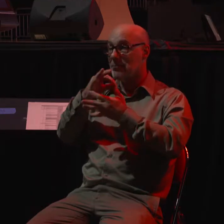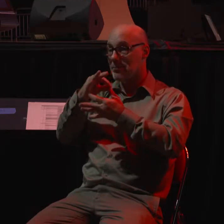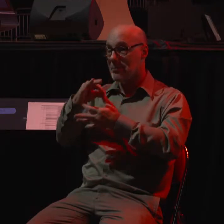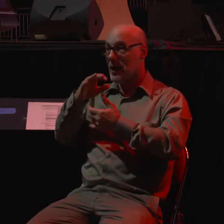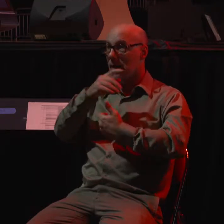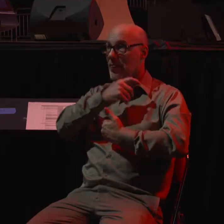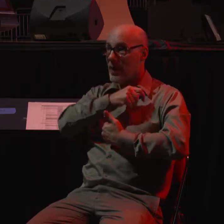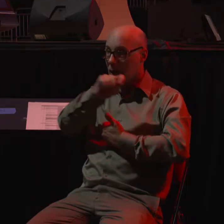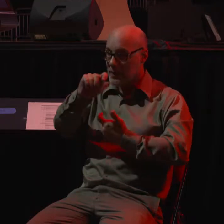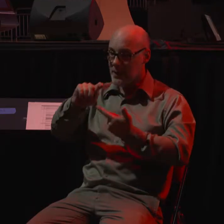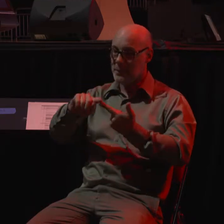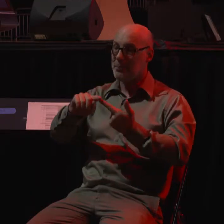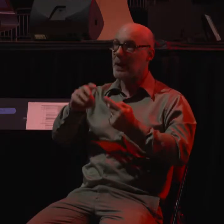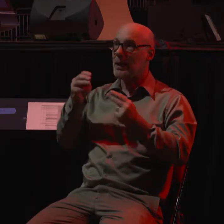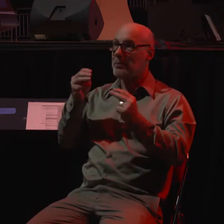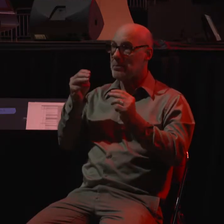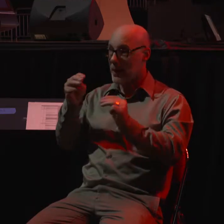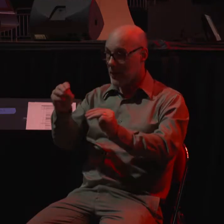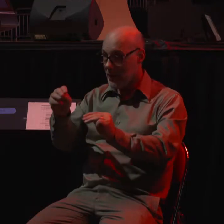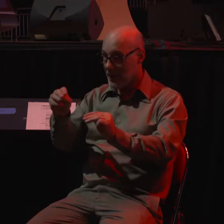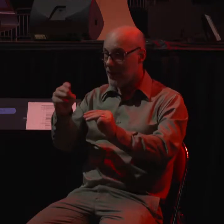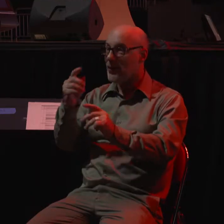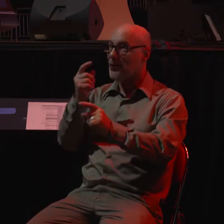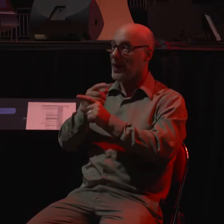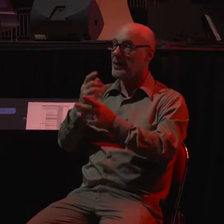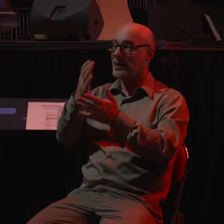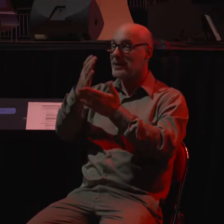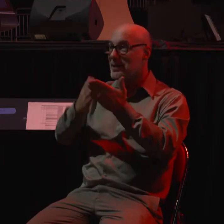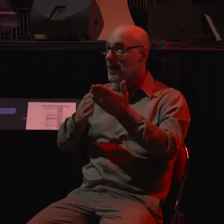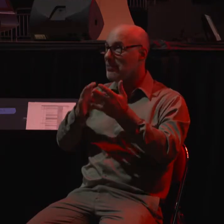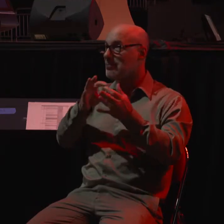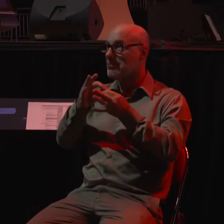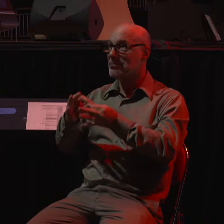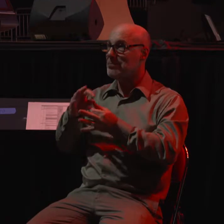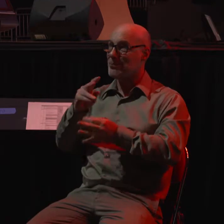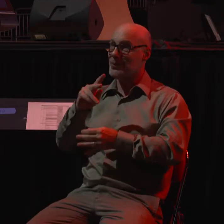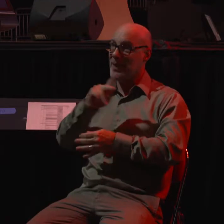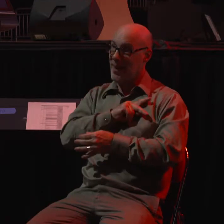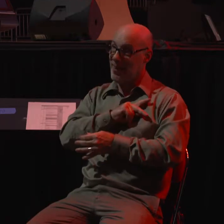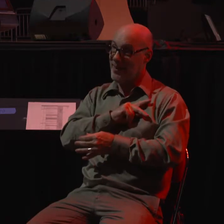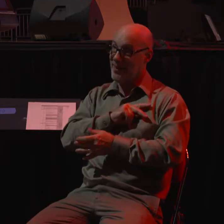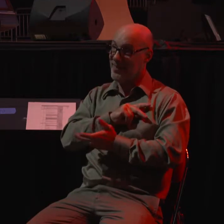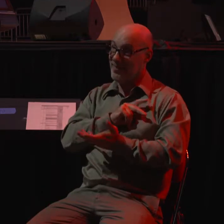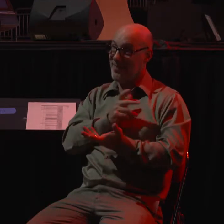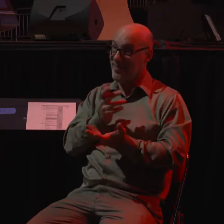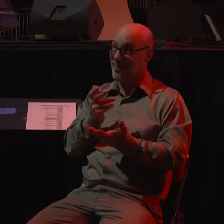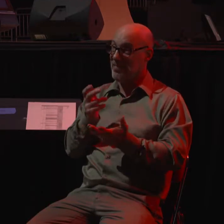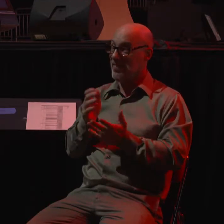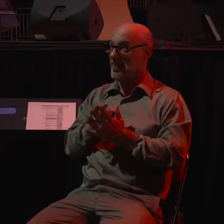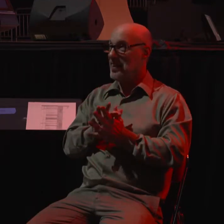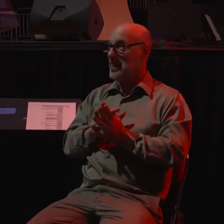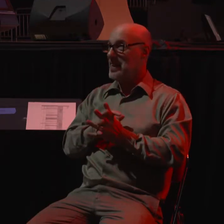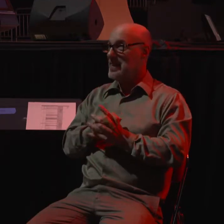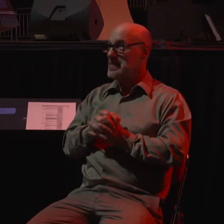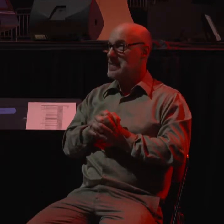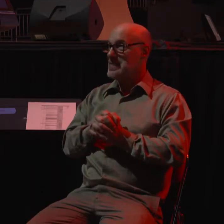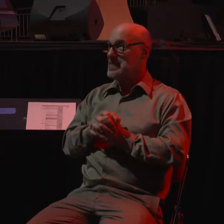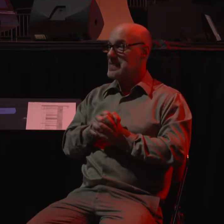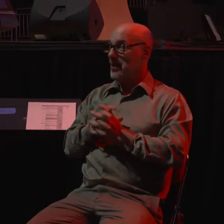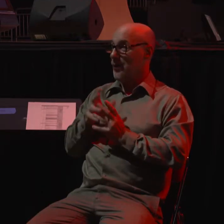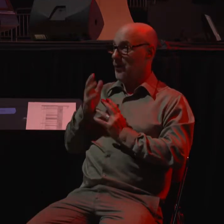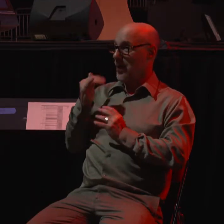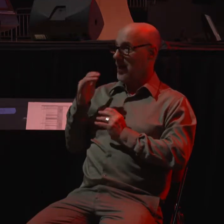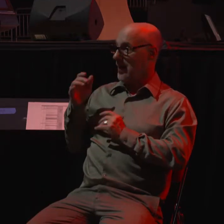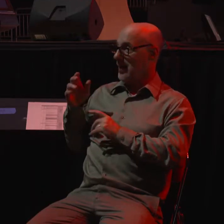some were issues of methodology. I like the way he said it. Some of it were issues of personality. Those men in that